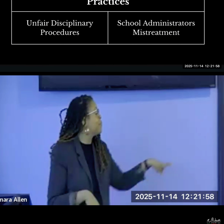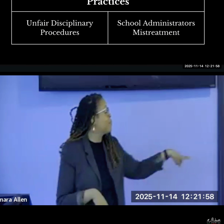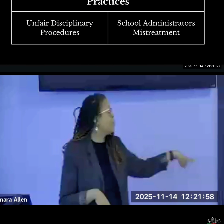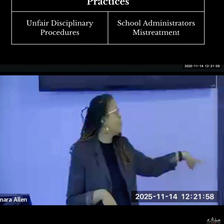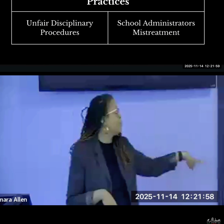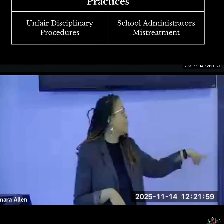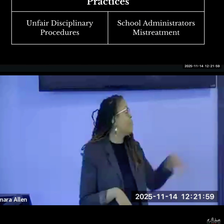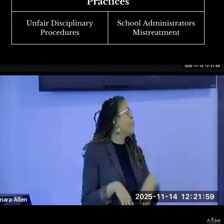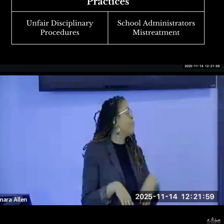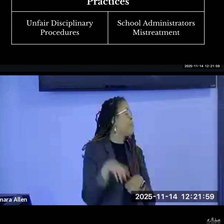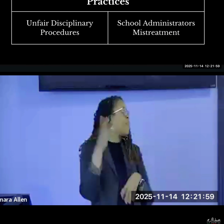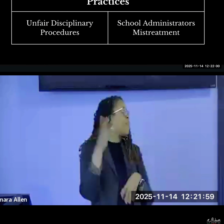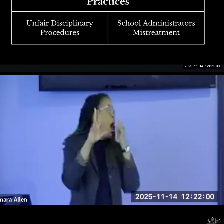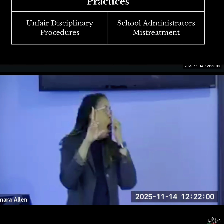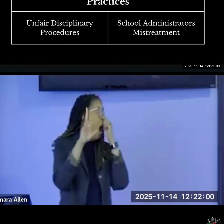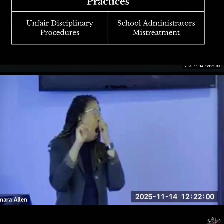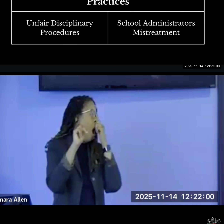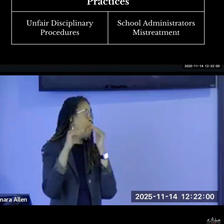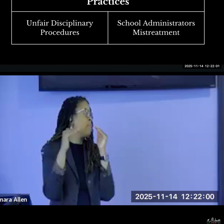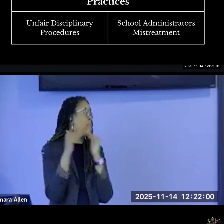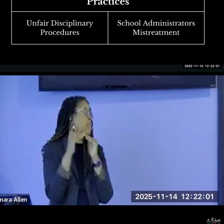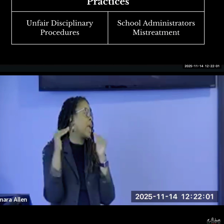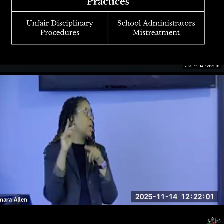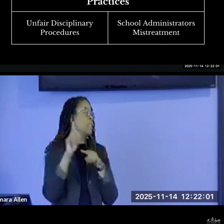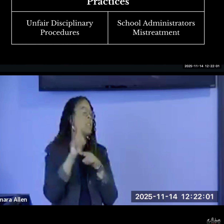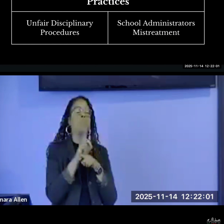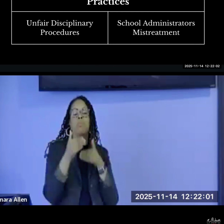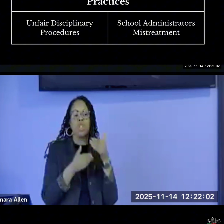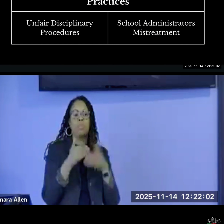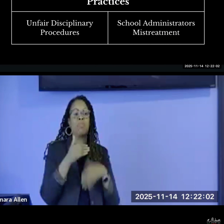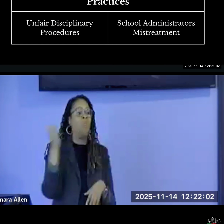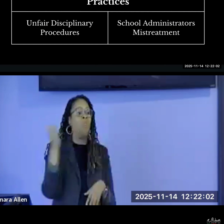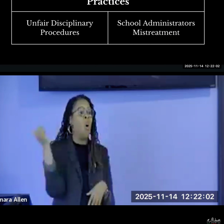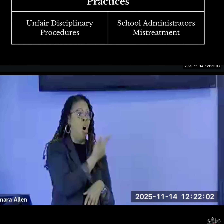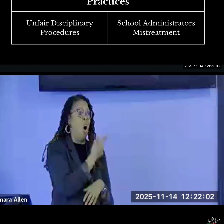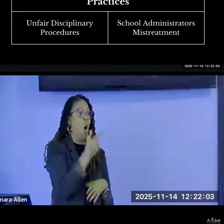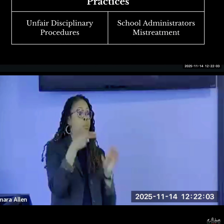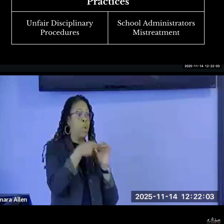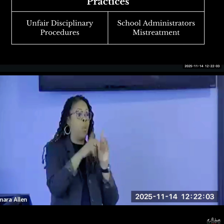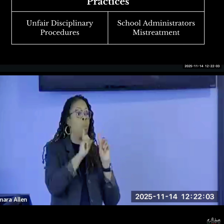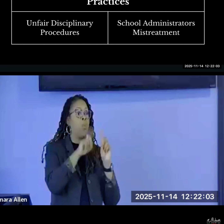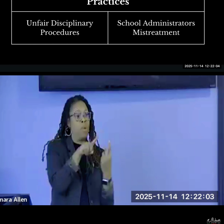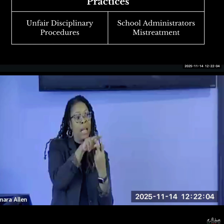When it came to unfair procedures or policies.